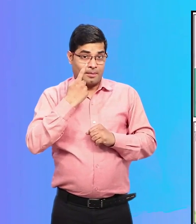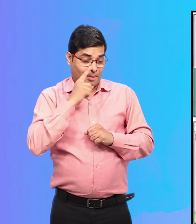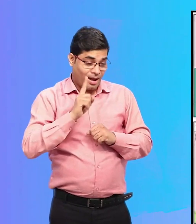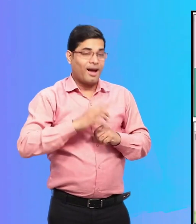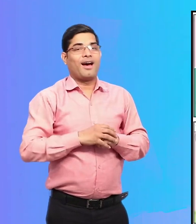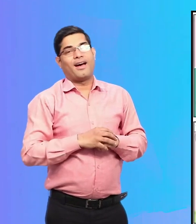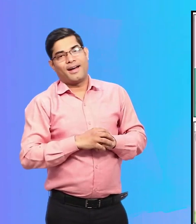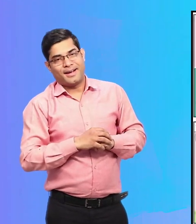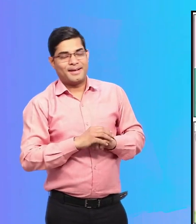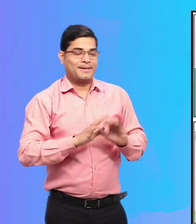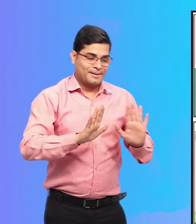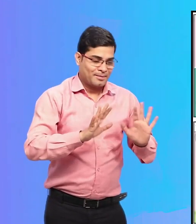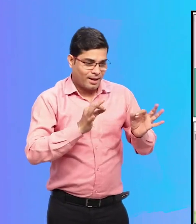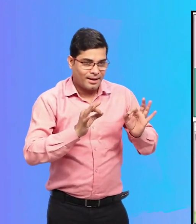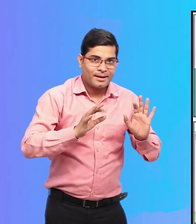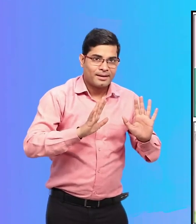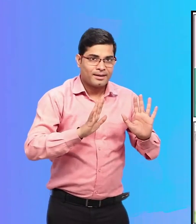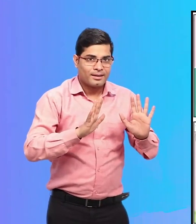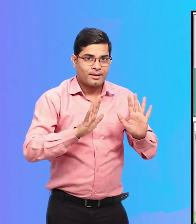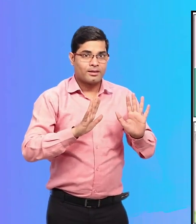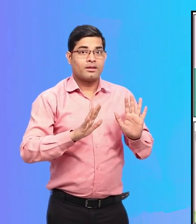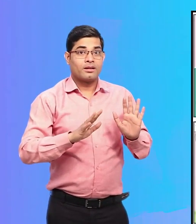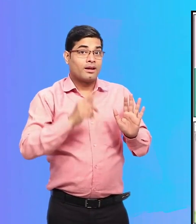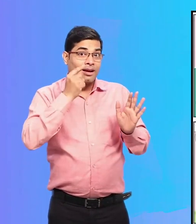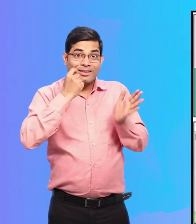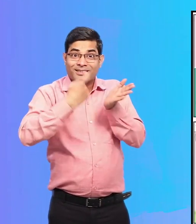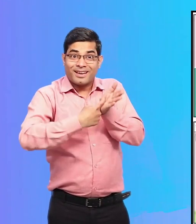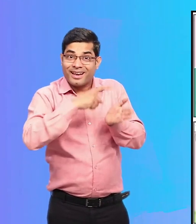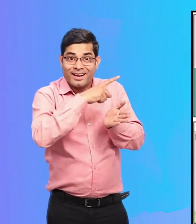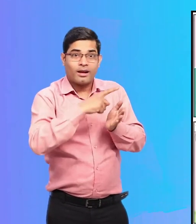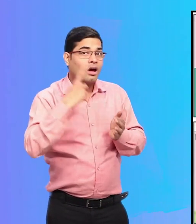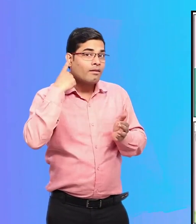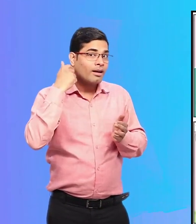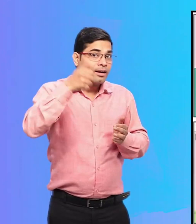Before Priya's mummy could complete, Rohan comes to the door.